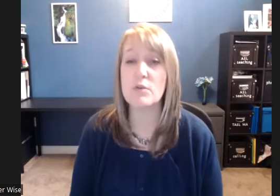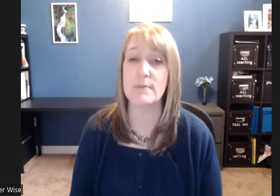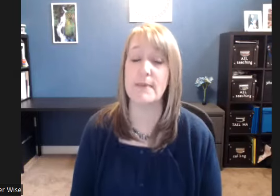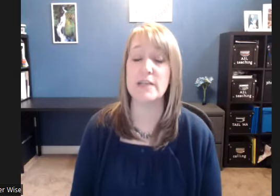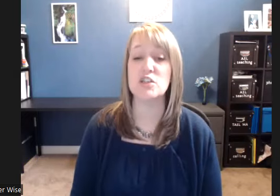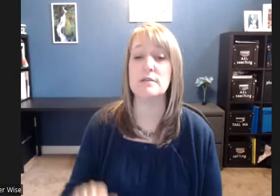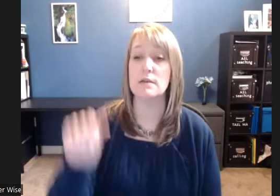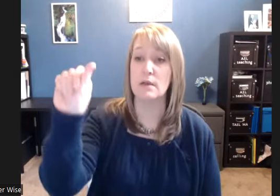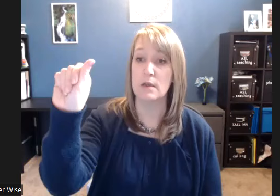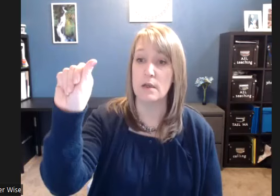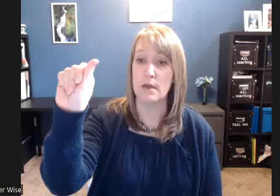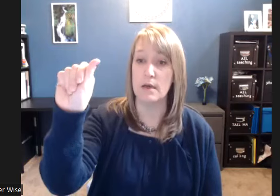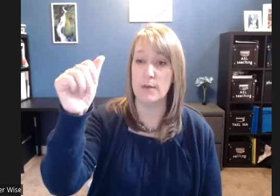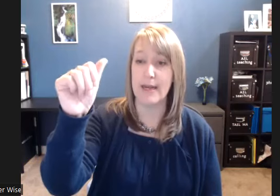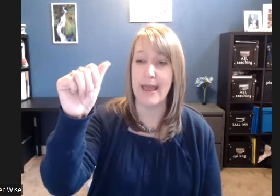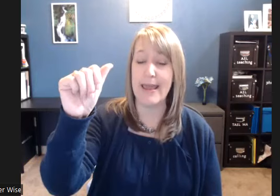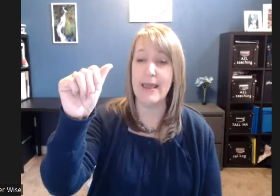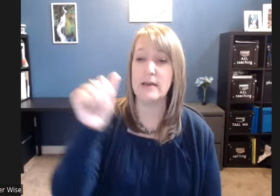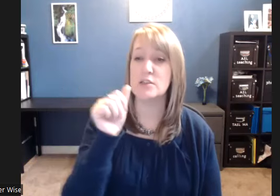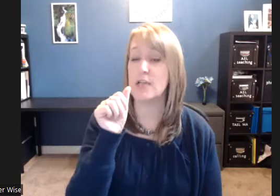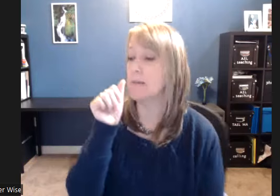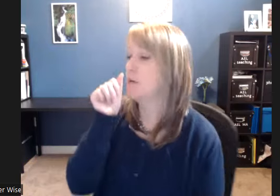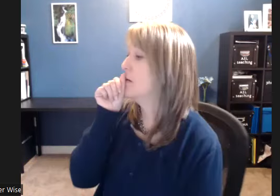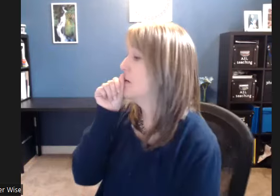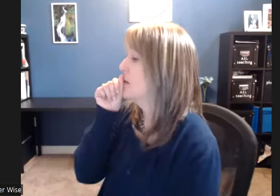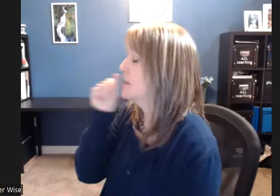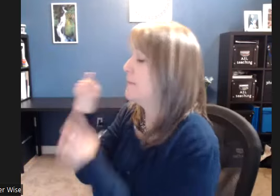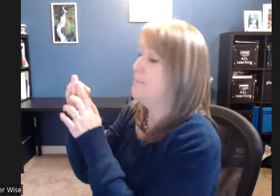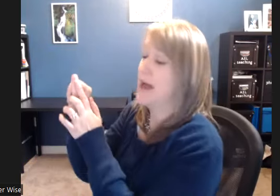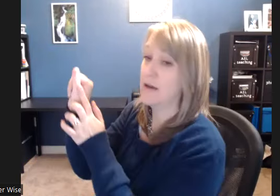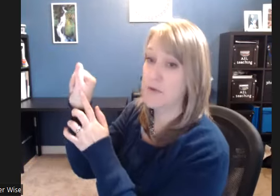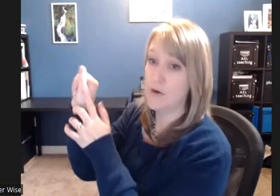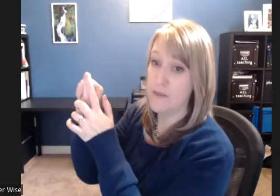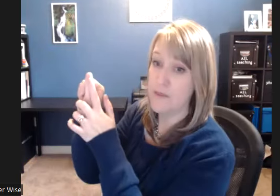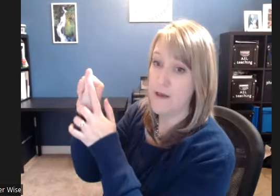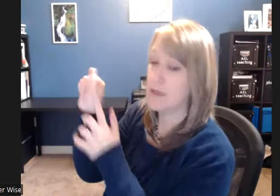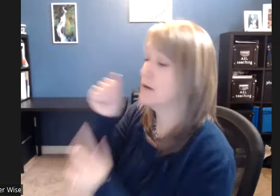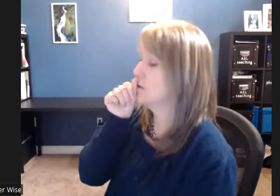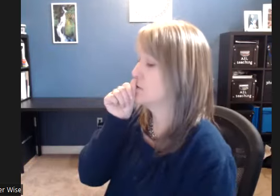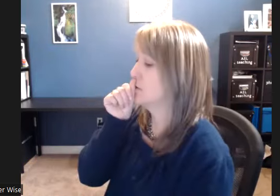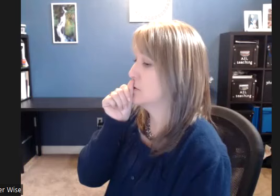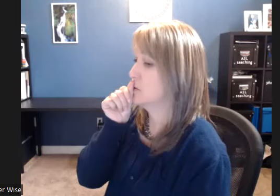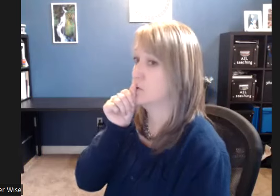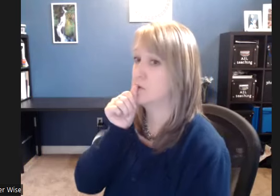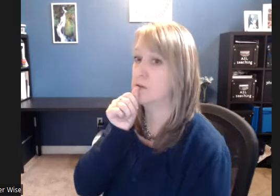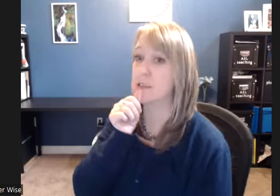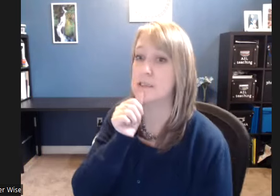or be patient, you want an A hand shape. The back of your thumb here is going to go straight down